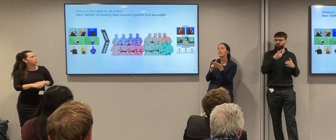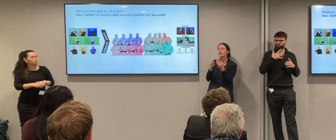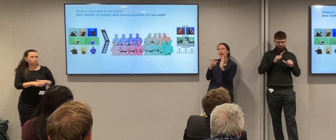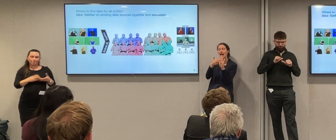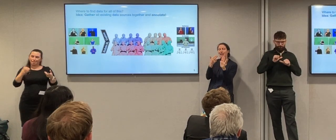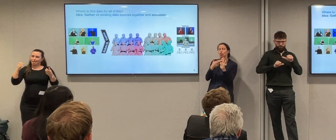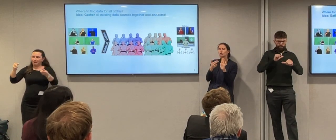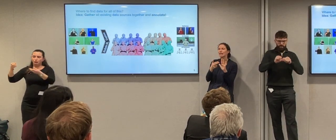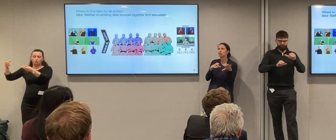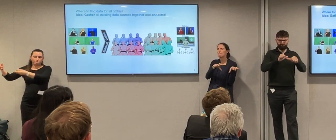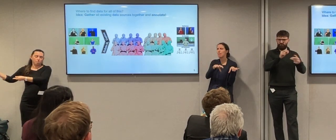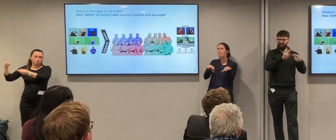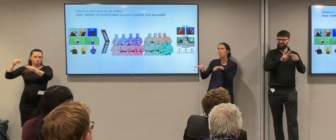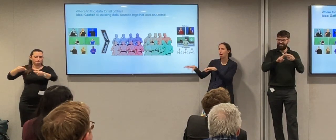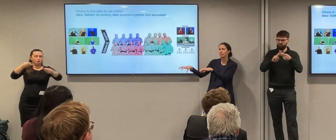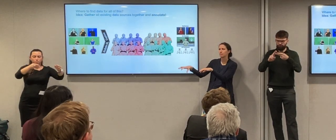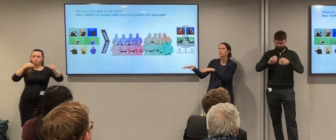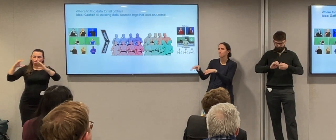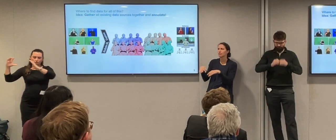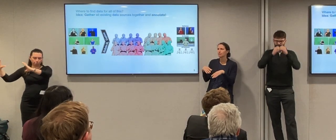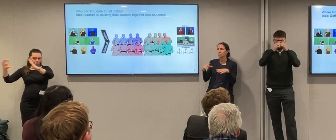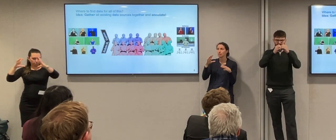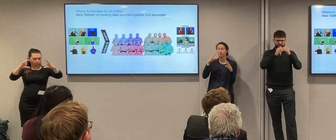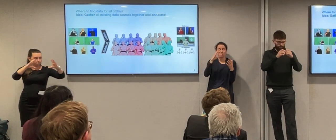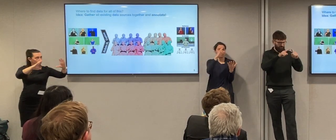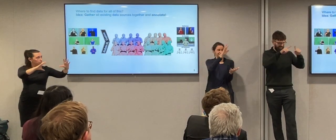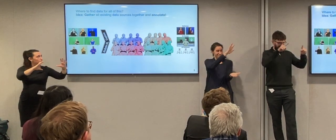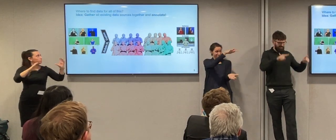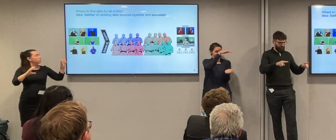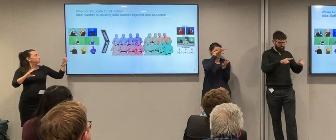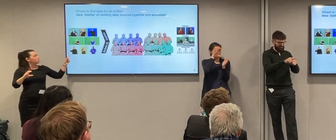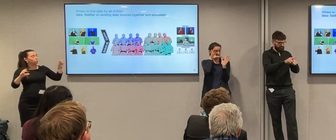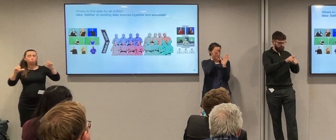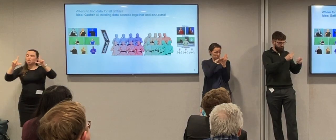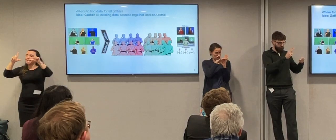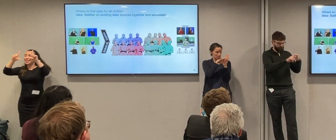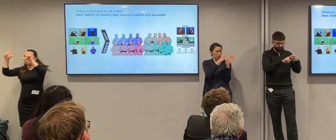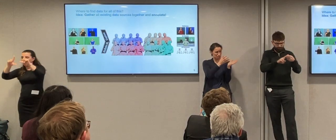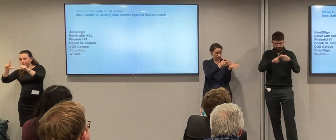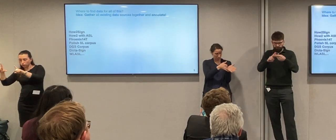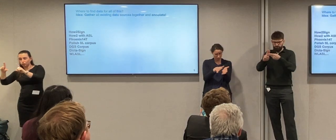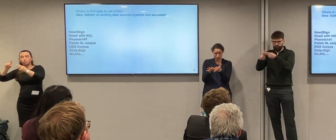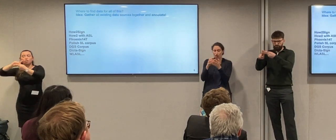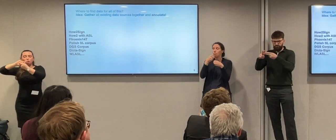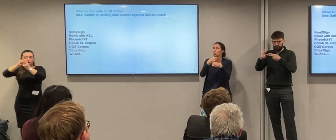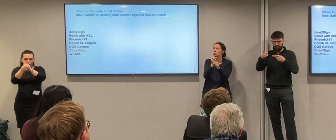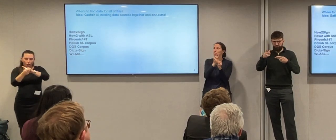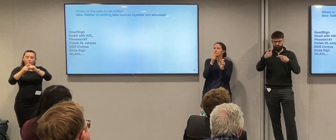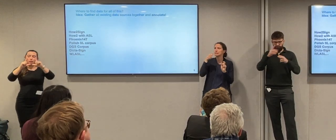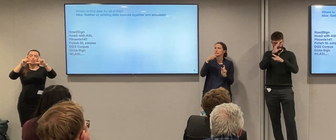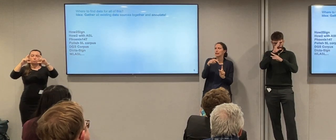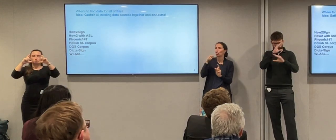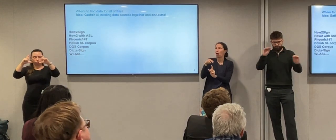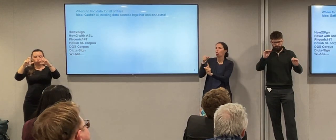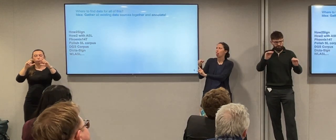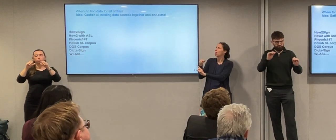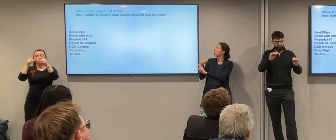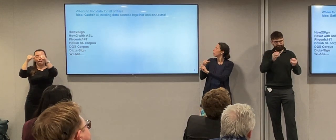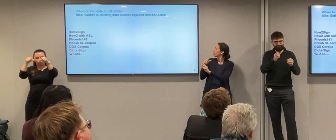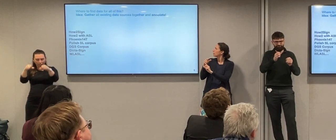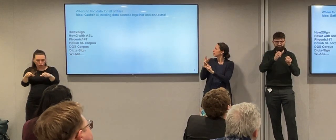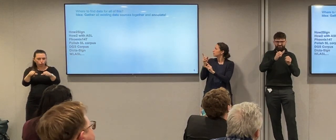that takes all these images and produces all these signals that I have been talking about. And these data